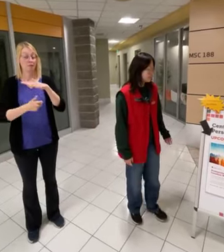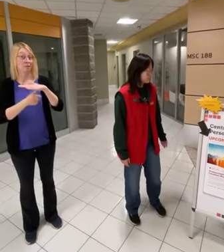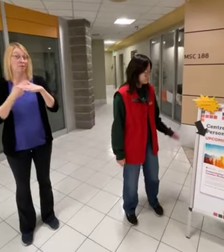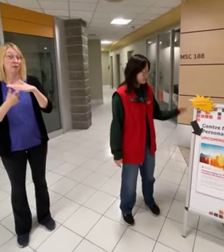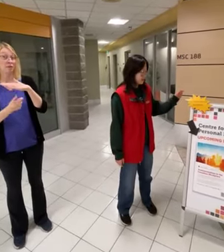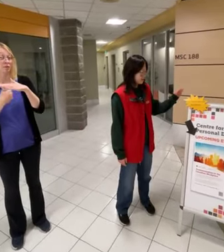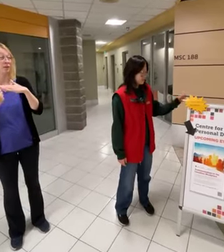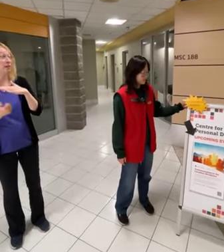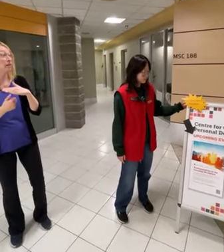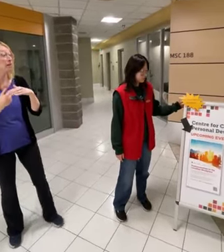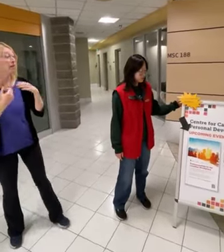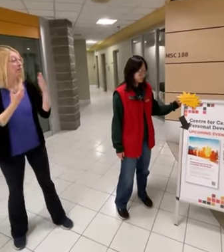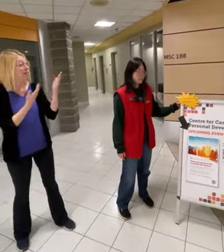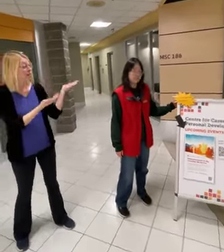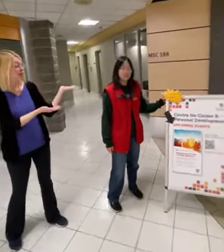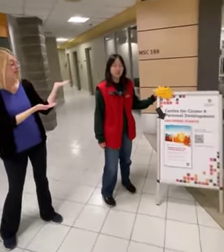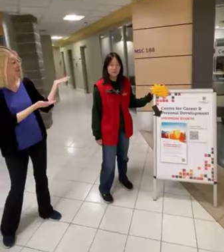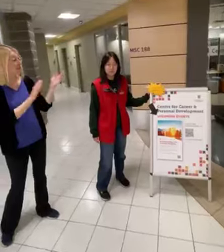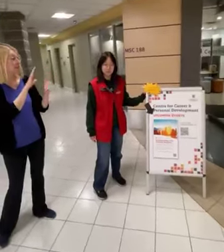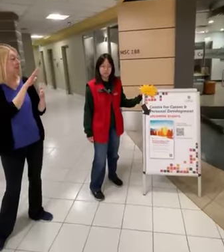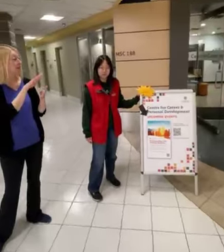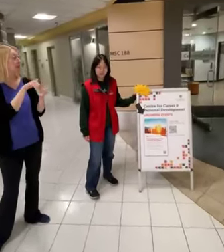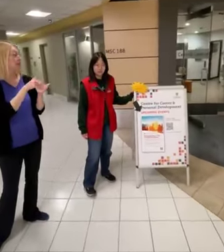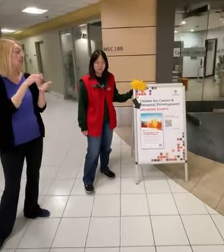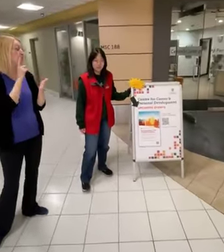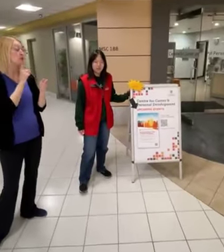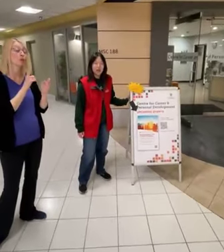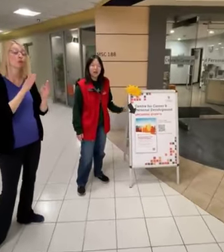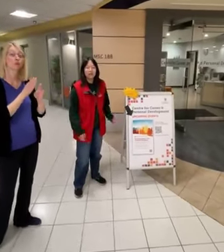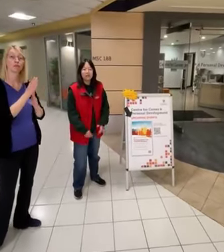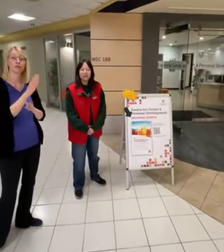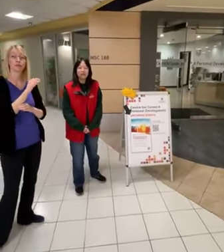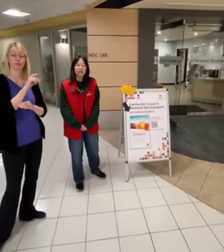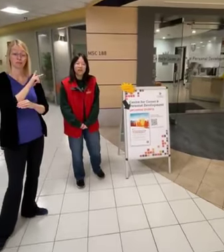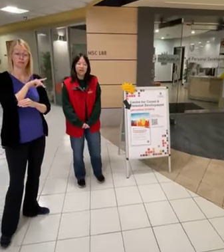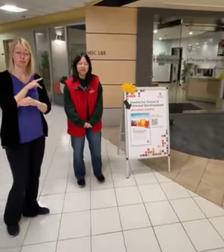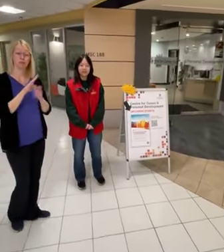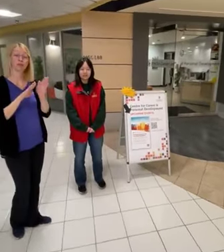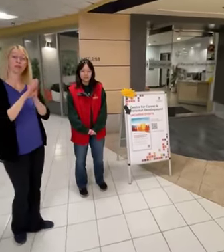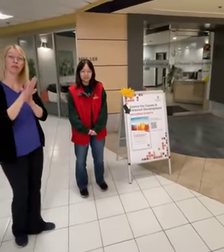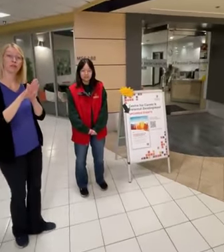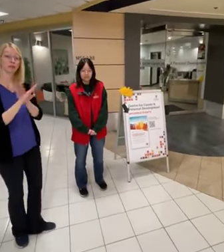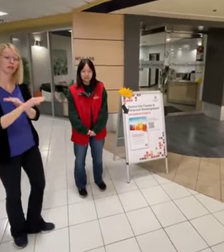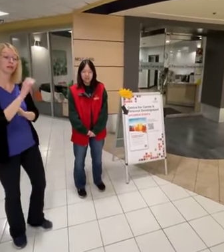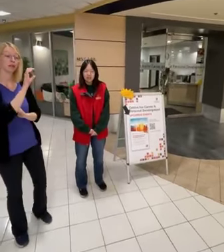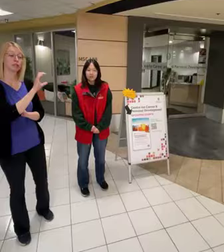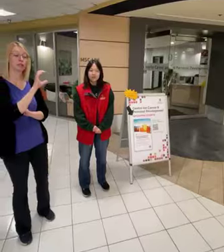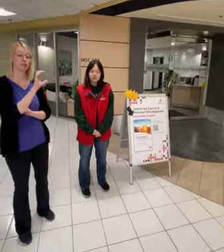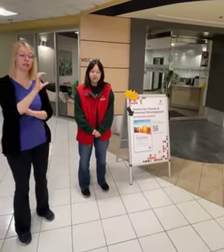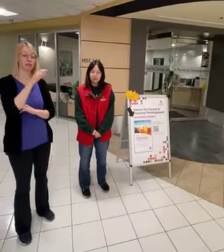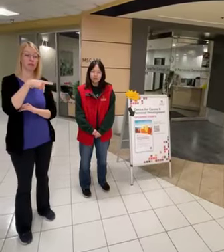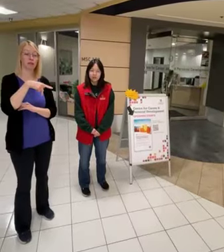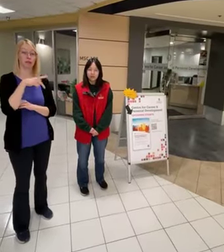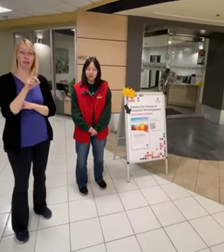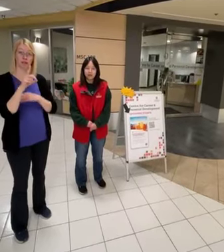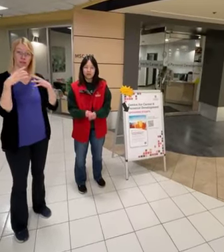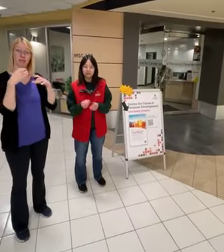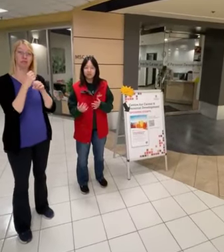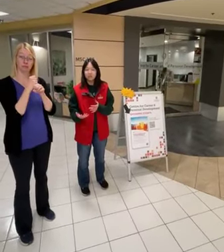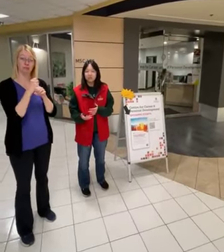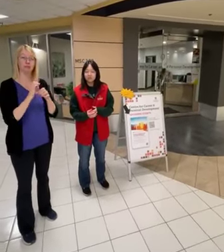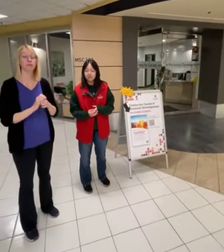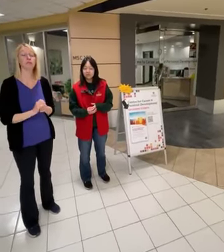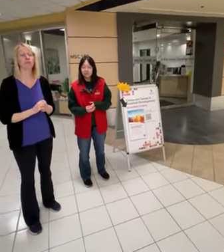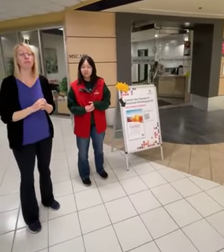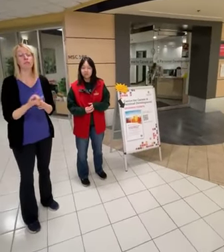are, is going to be our Center for Career and Personal Development, otherwise known as CCPD. So this is a space where